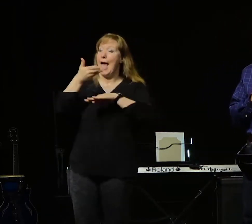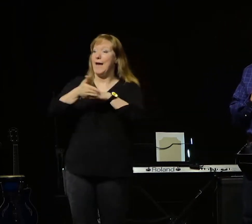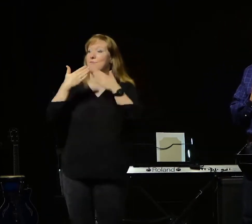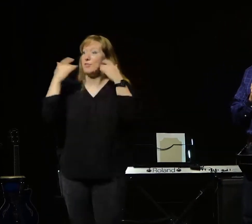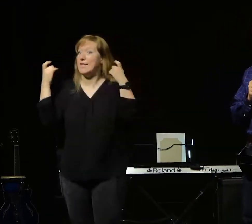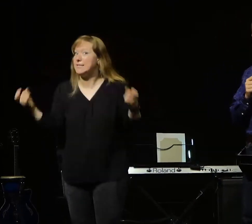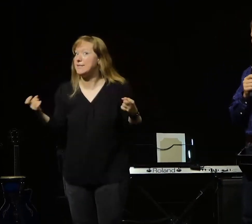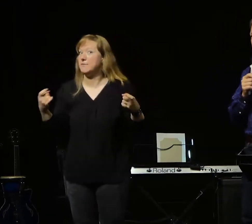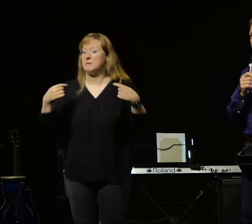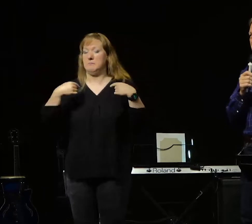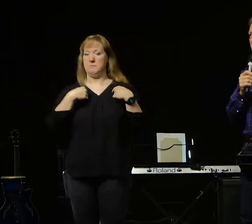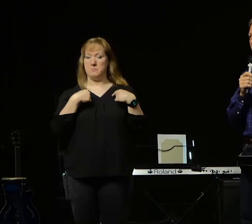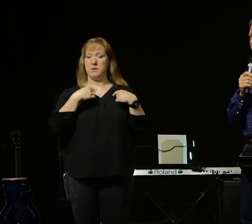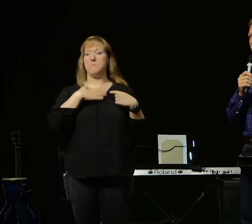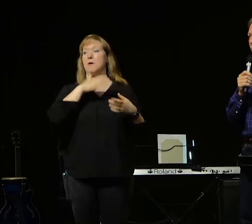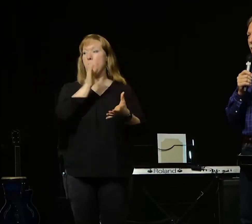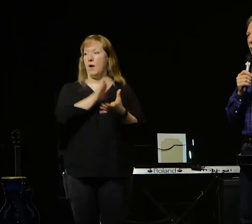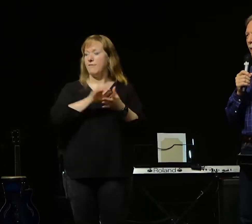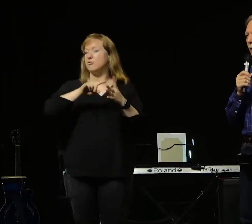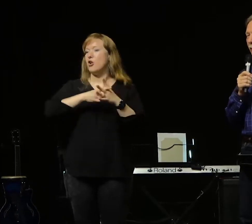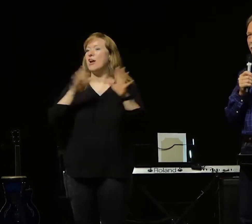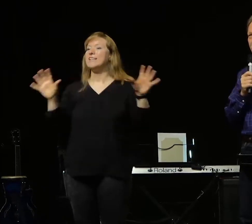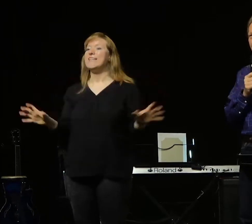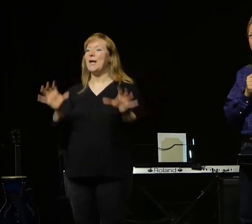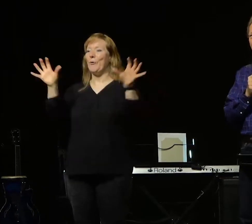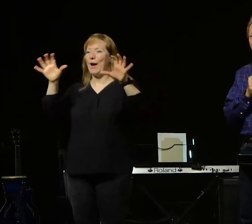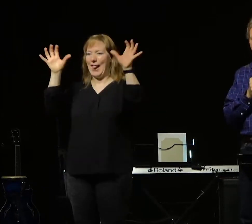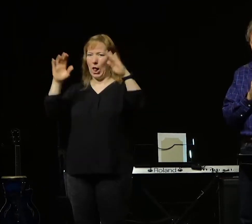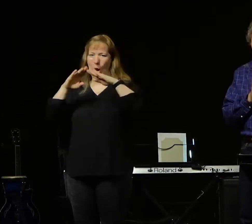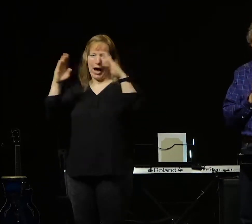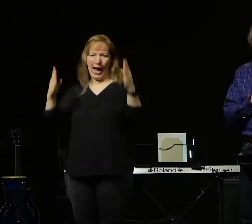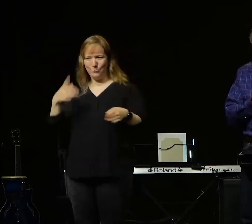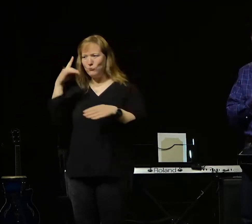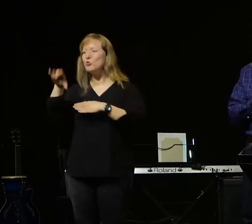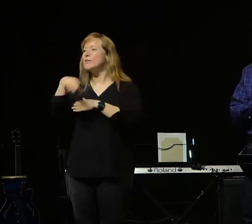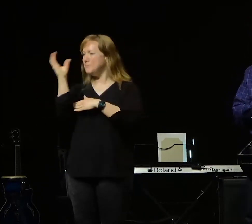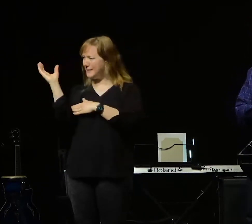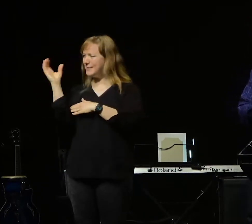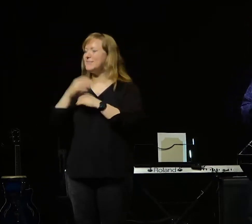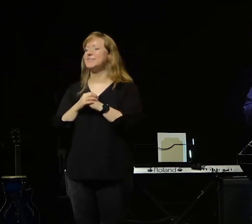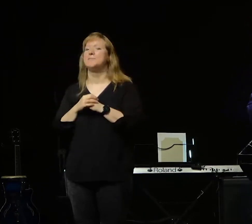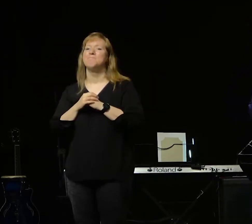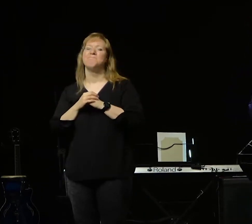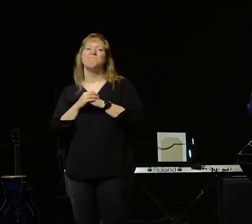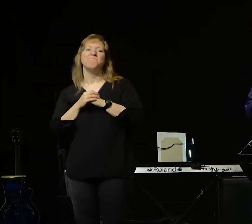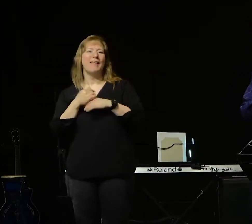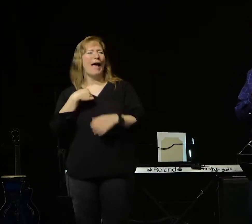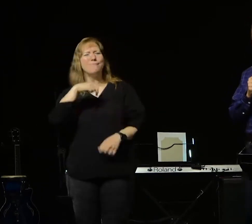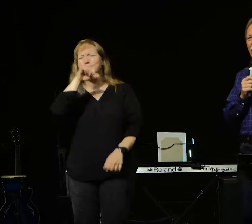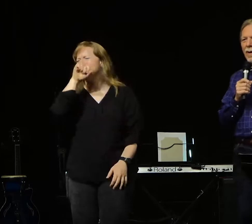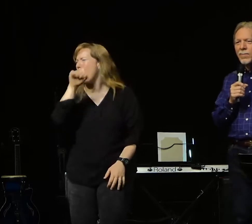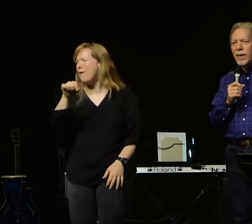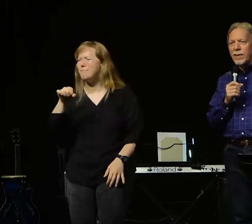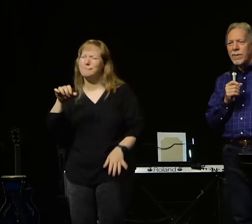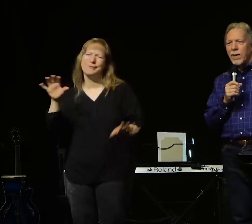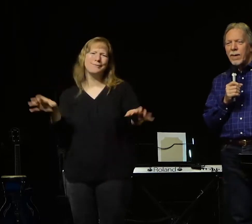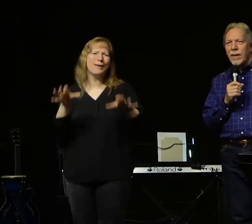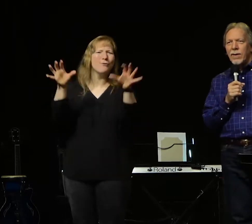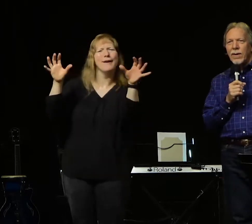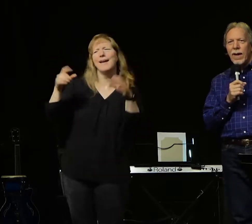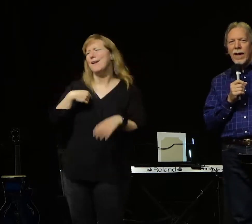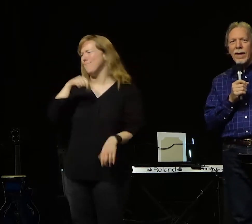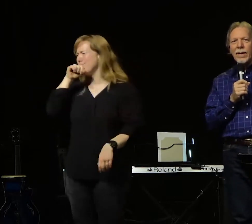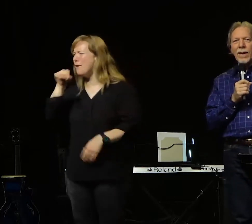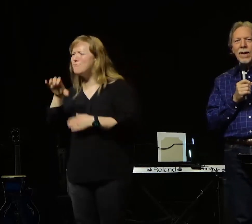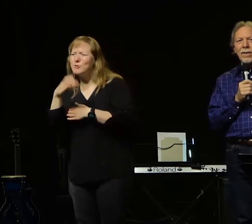we started to do some decorating at our house and things like that, getting ready for Christmas, and I love it. I love that time of